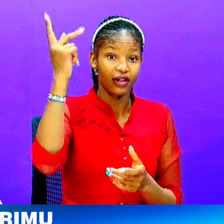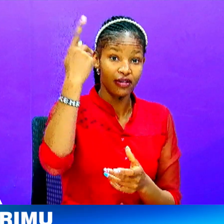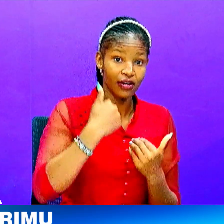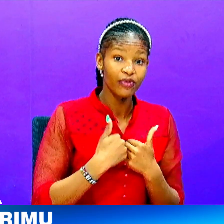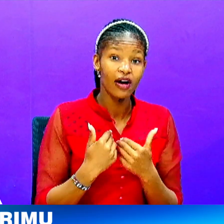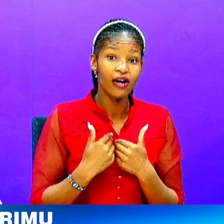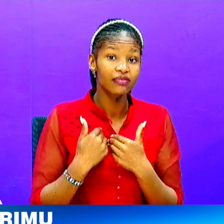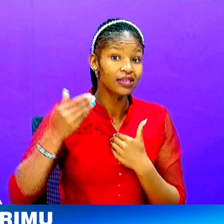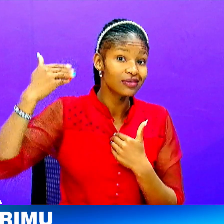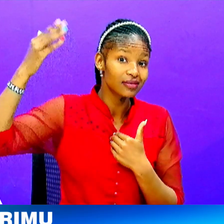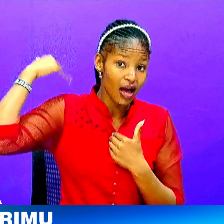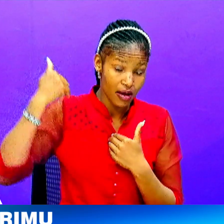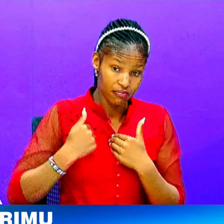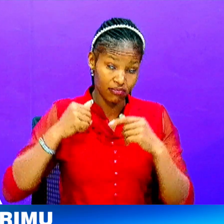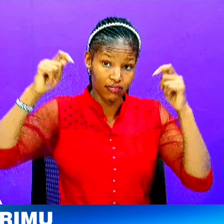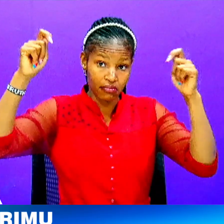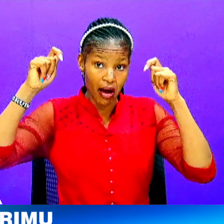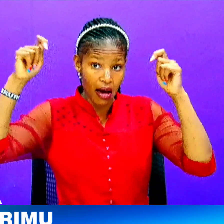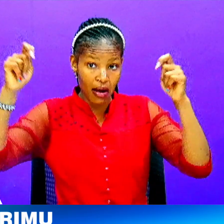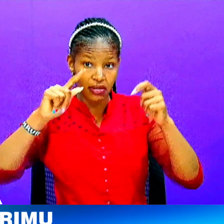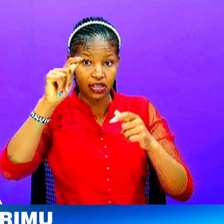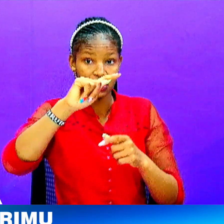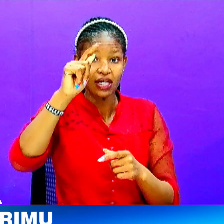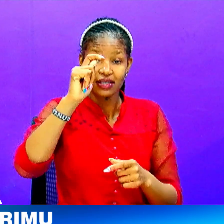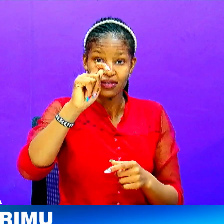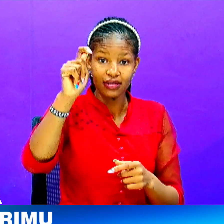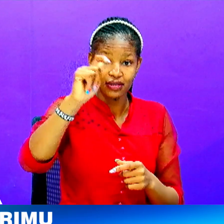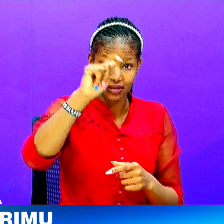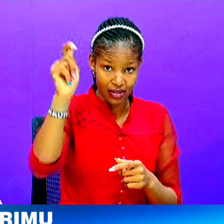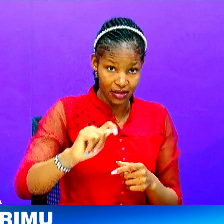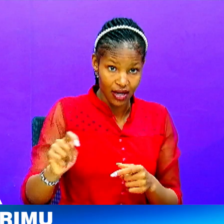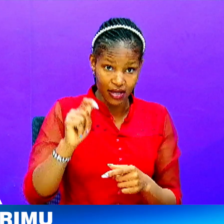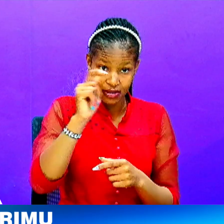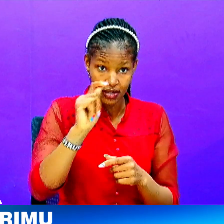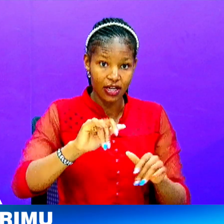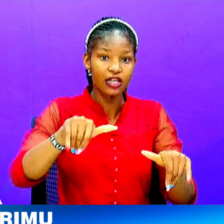Moving on, Kenya has formally protested Tanzania's new law